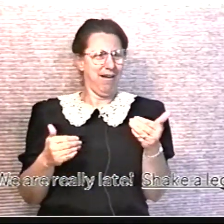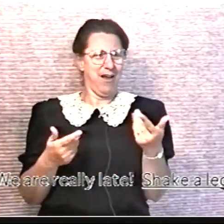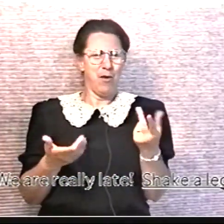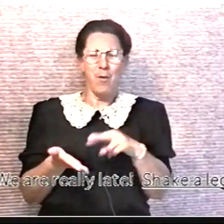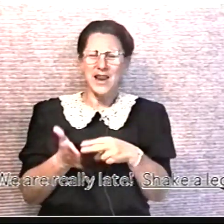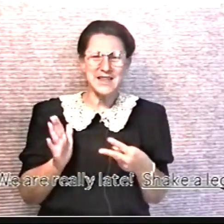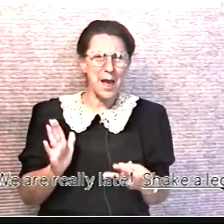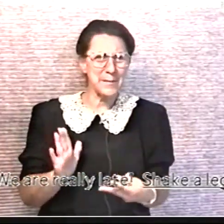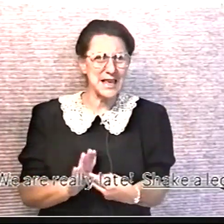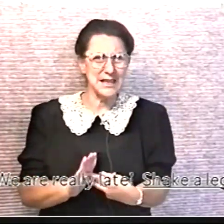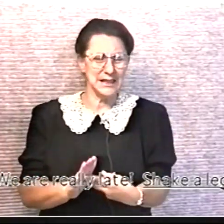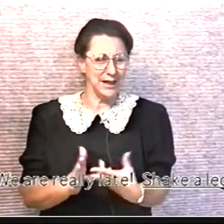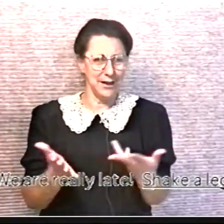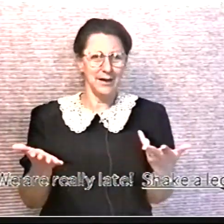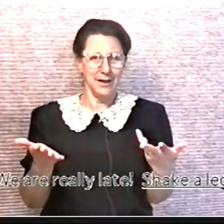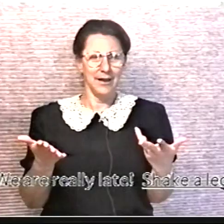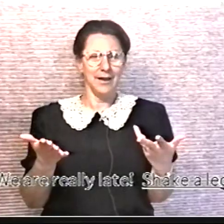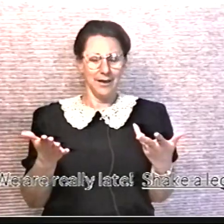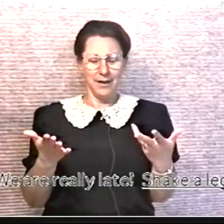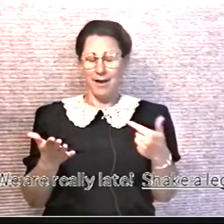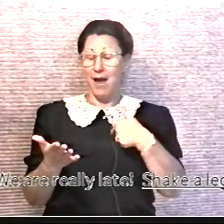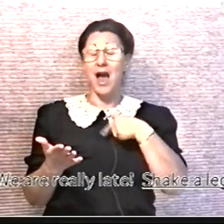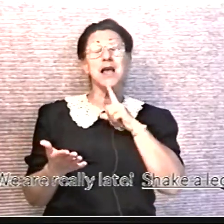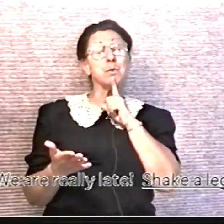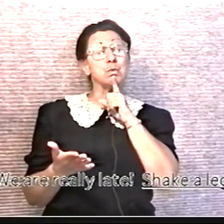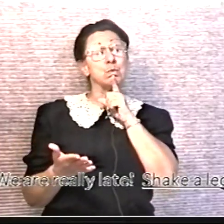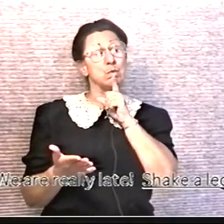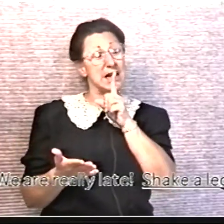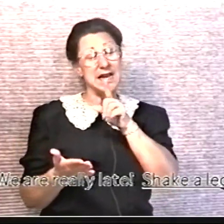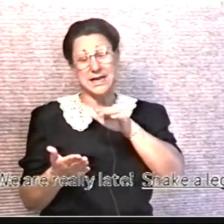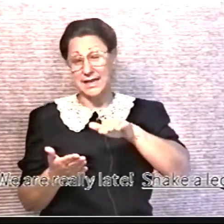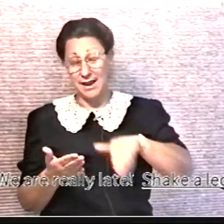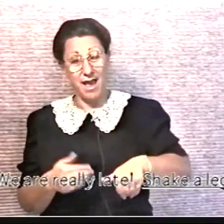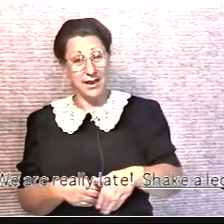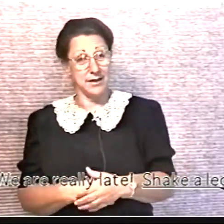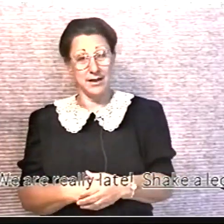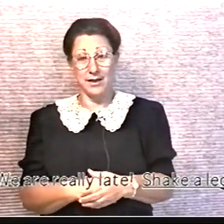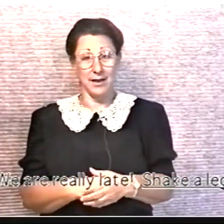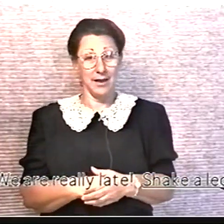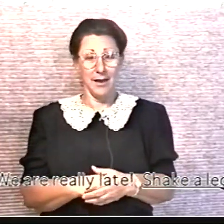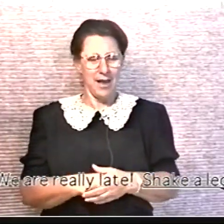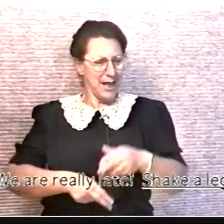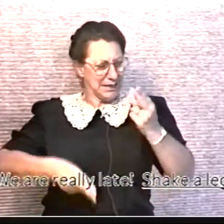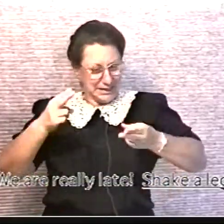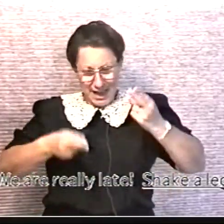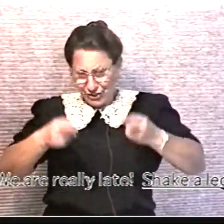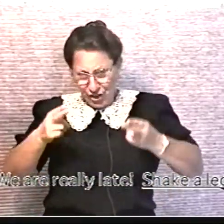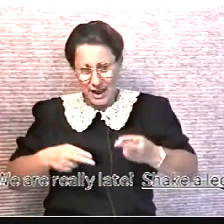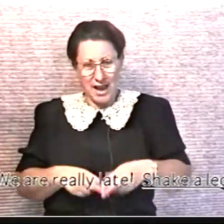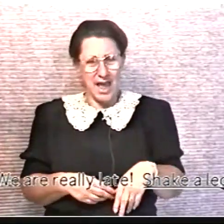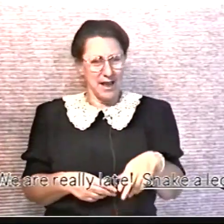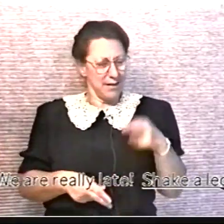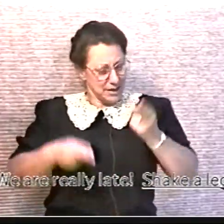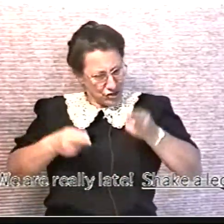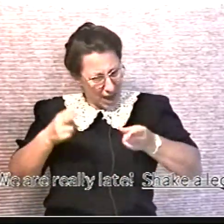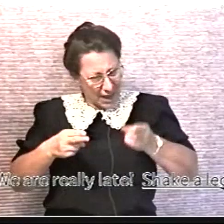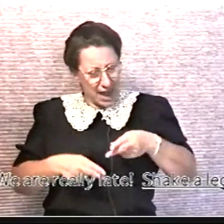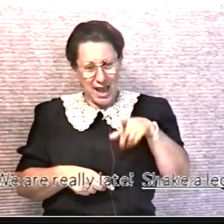What does that mean? I am really late. Let's shake a leg, have